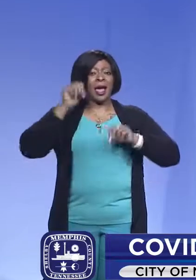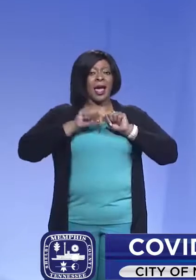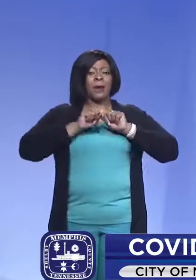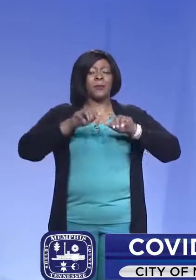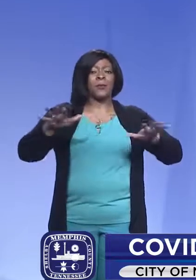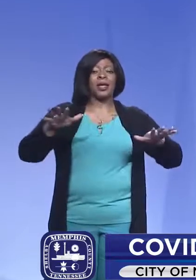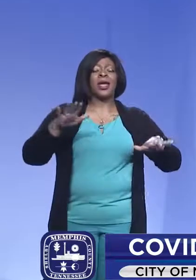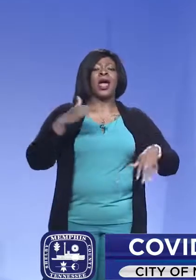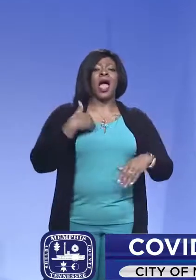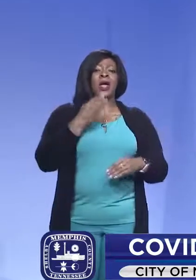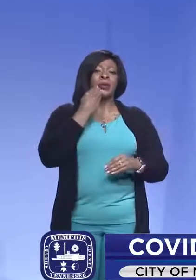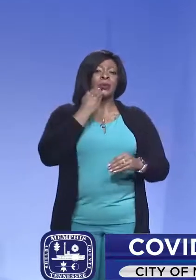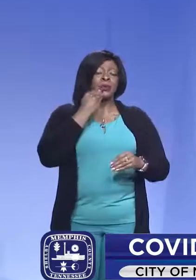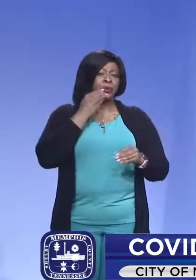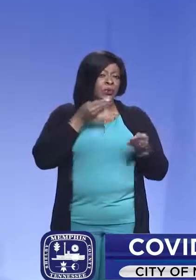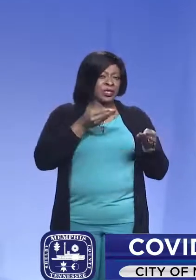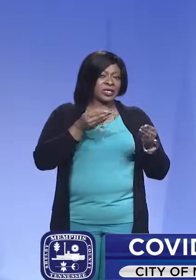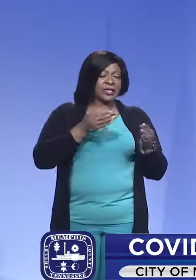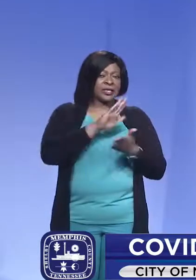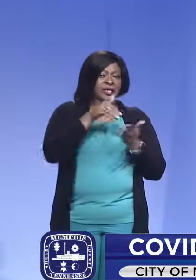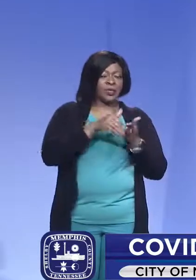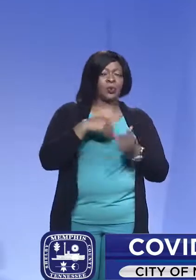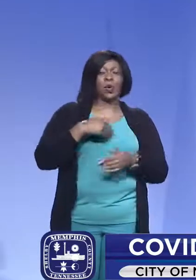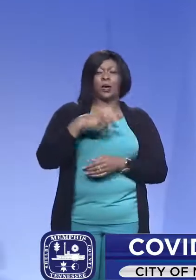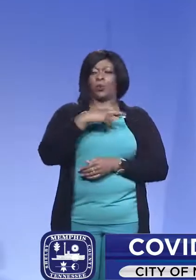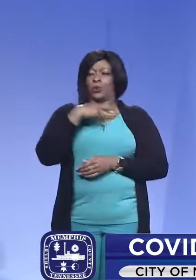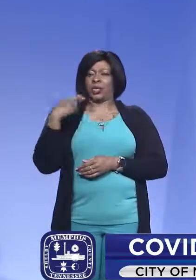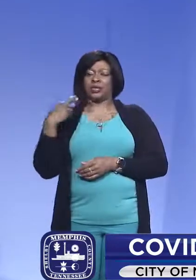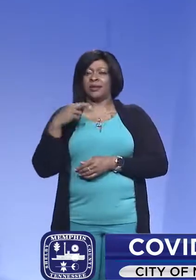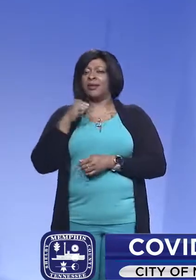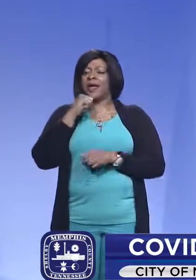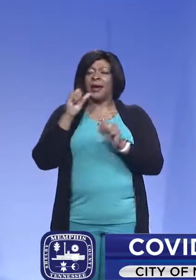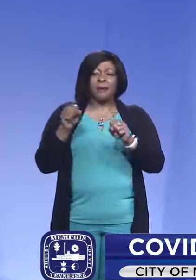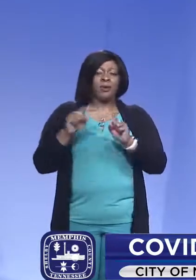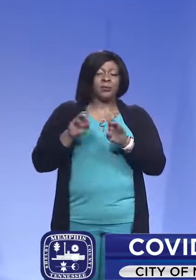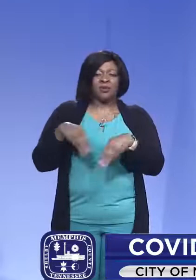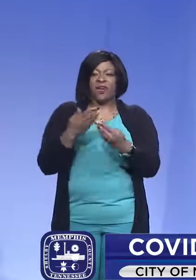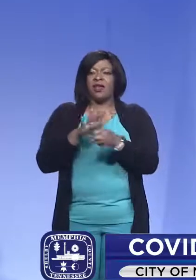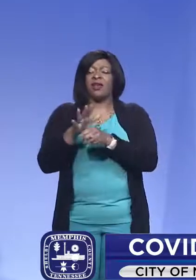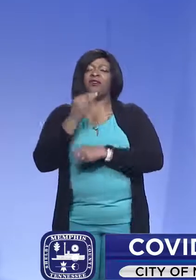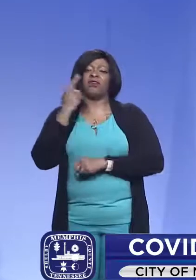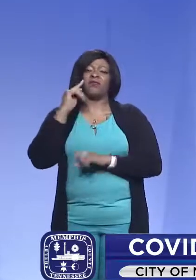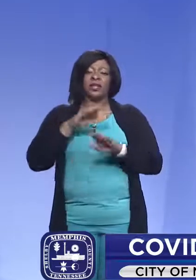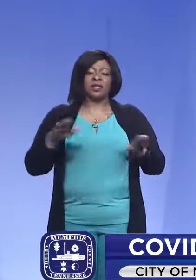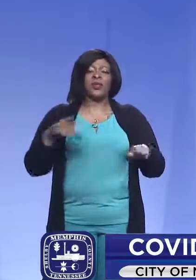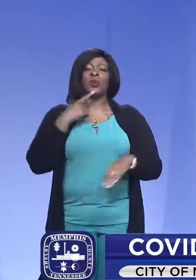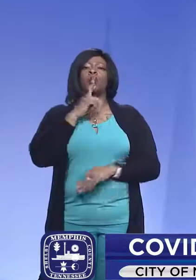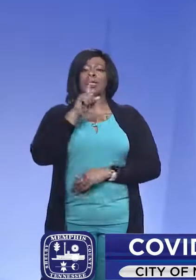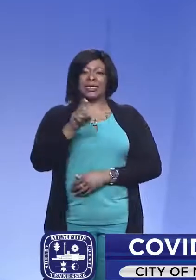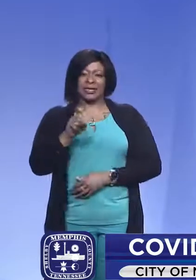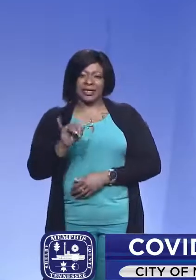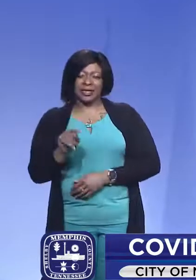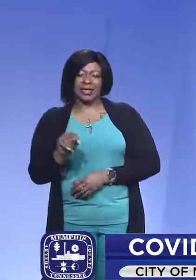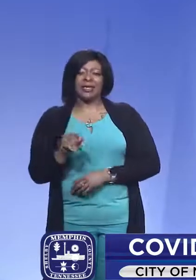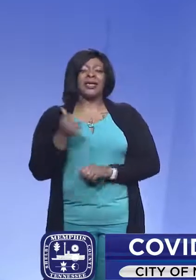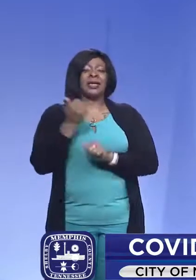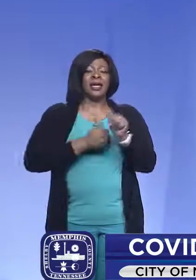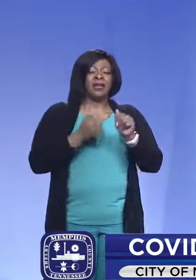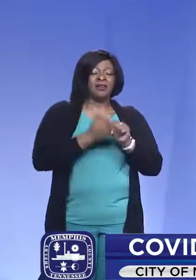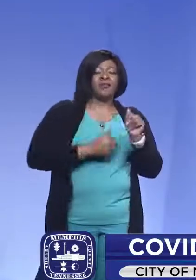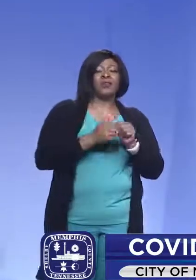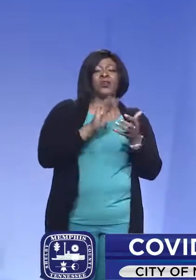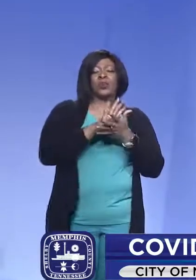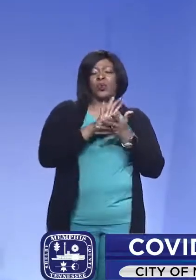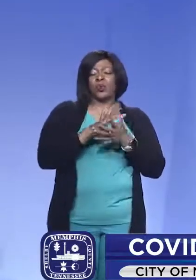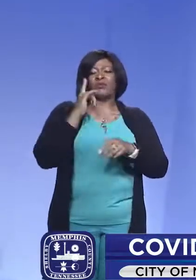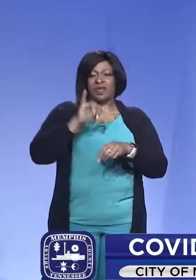nutritional center early in the pandemic, and we were at risk of not being able to provide food for kids who desperately need it, and they rely on the schools for